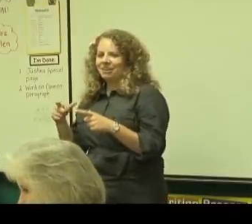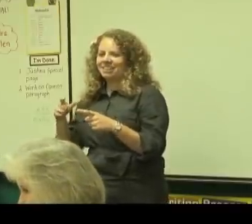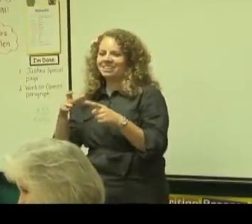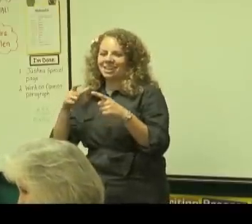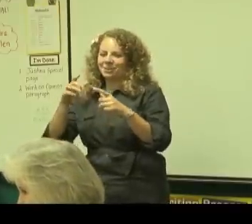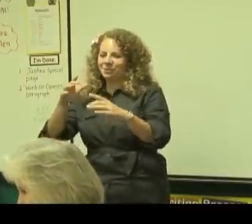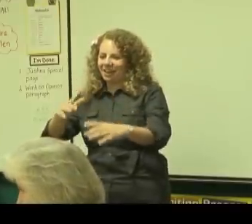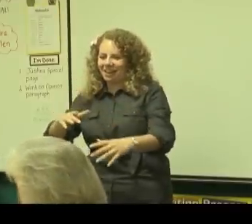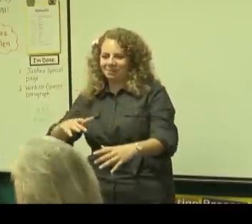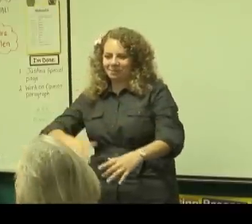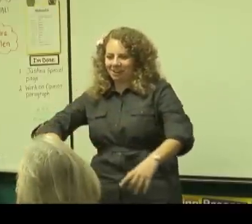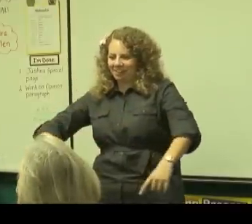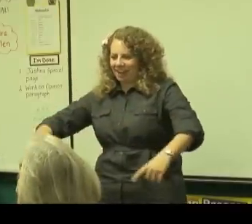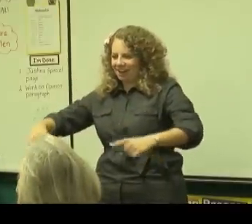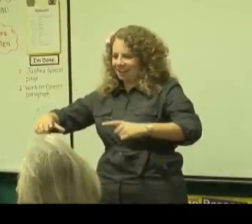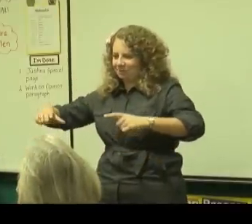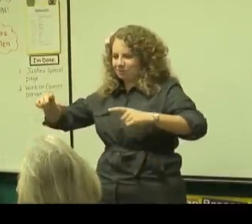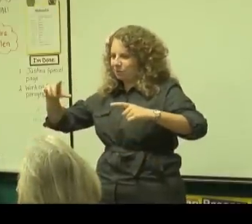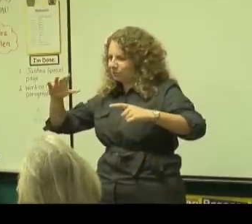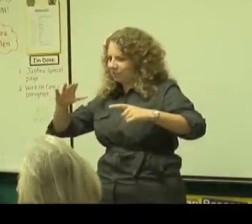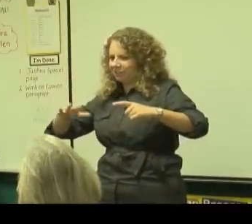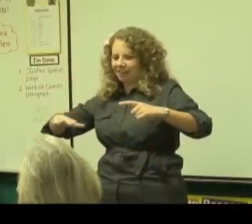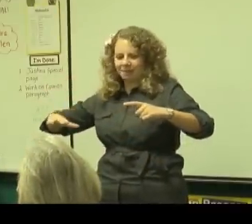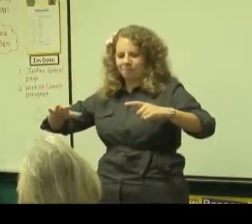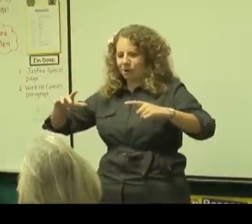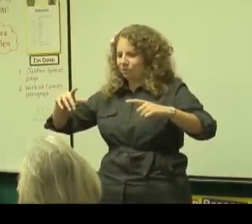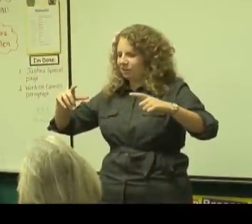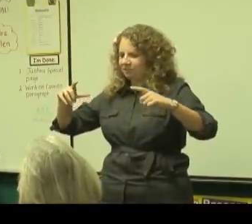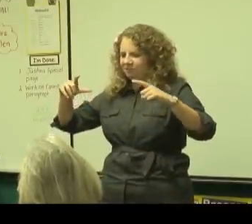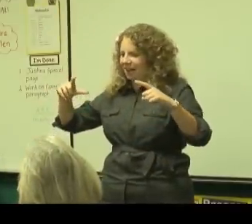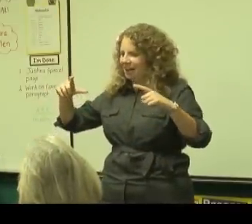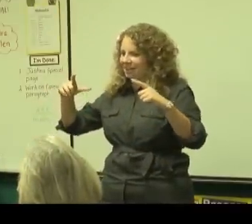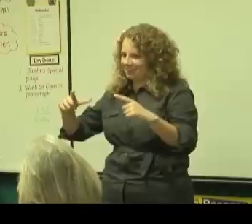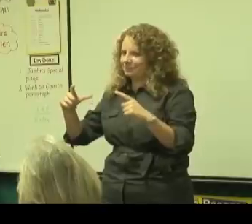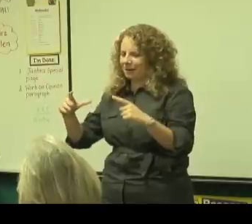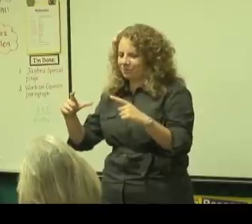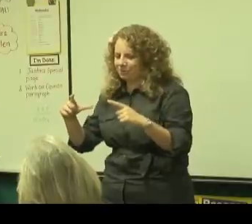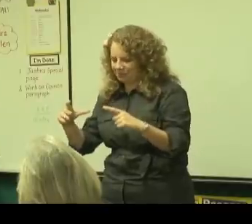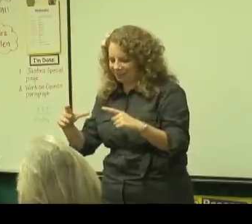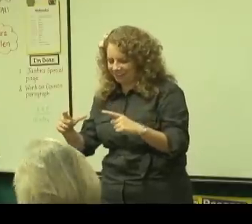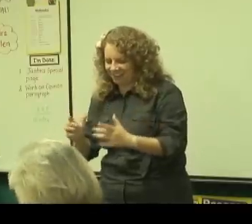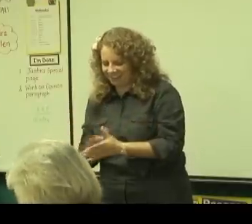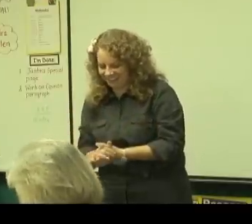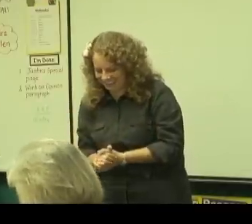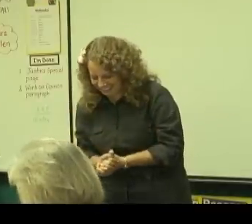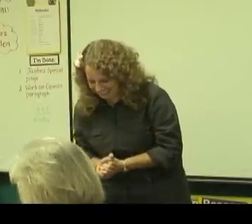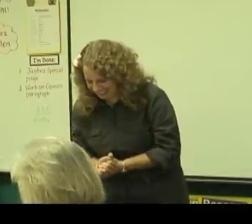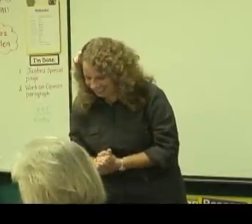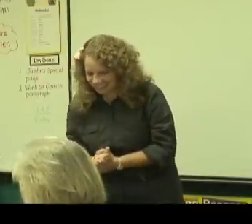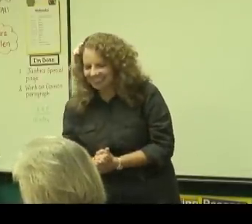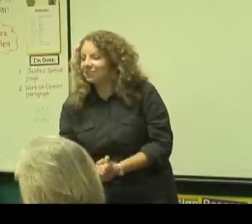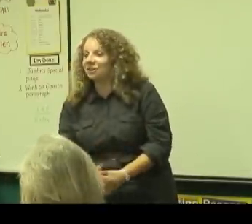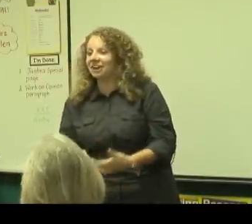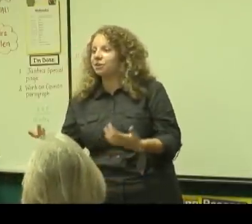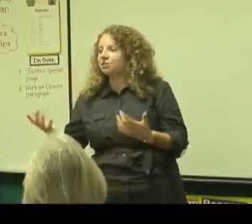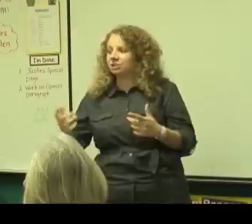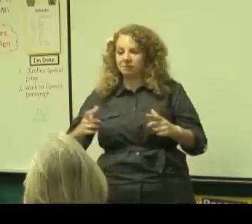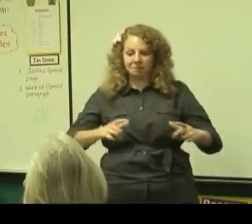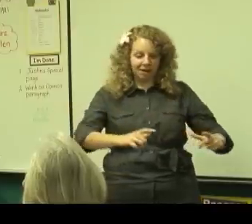let's say you like went all out and it was mostly like bone and fat and it's about this big. Okay, or there's a big petal